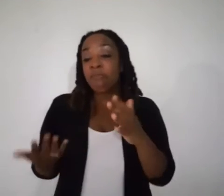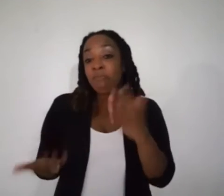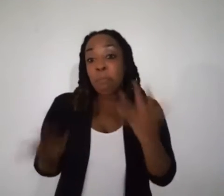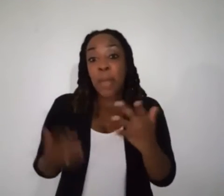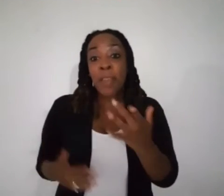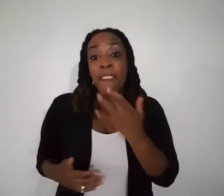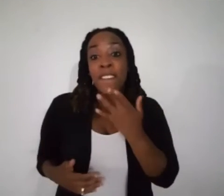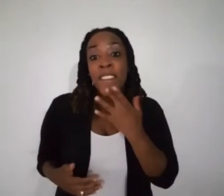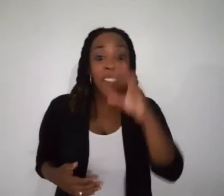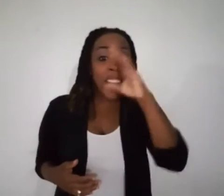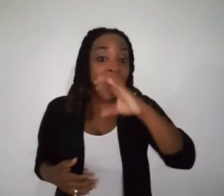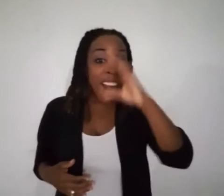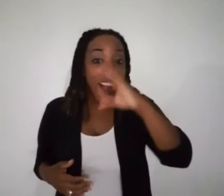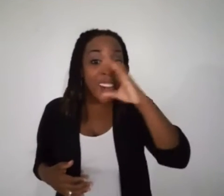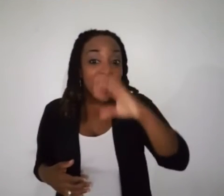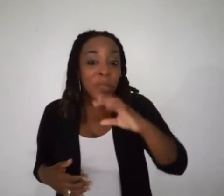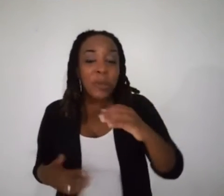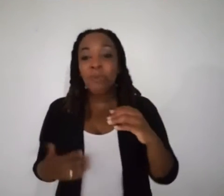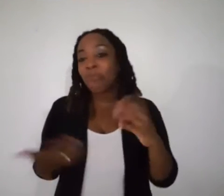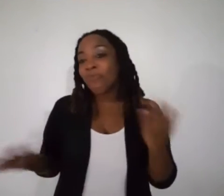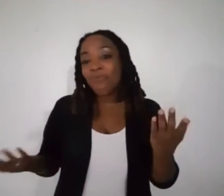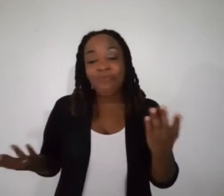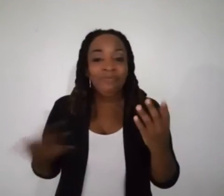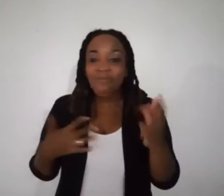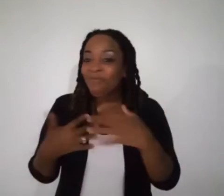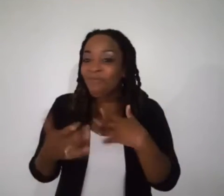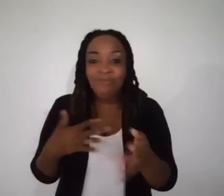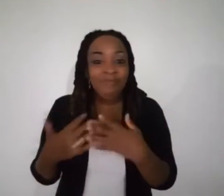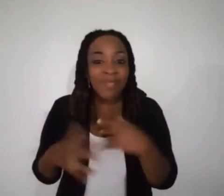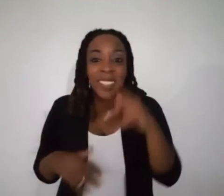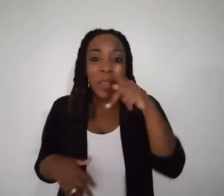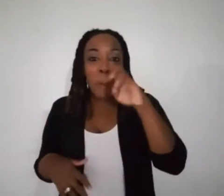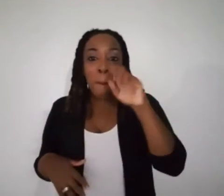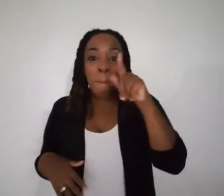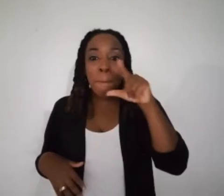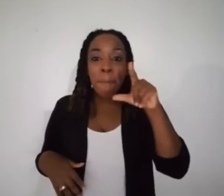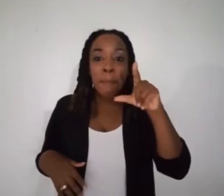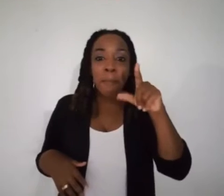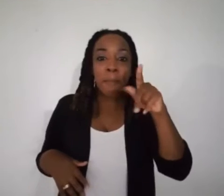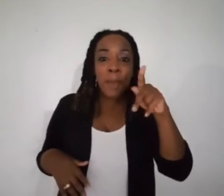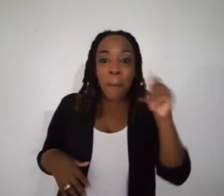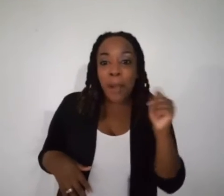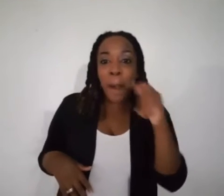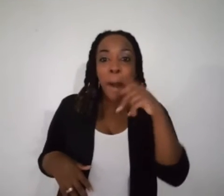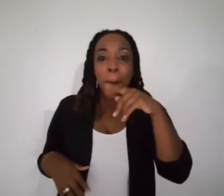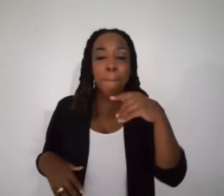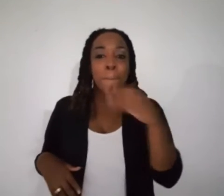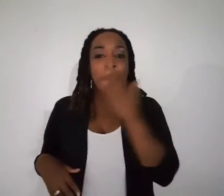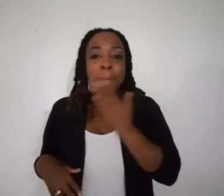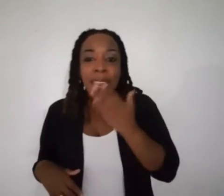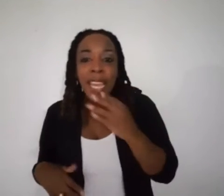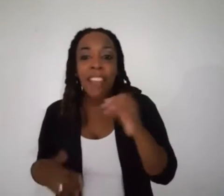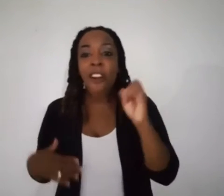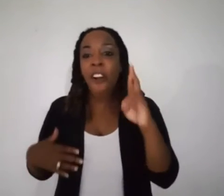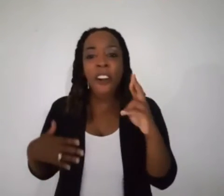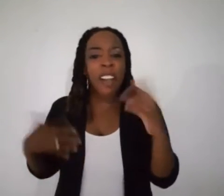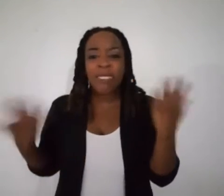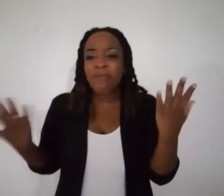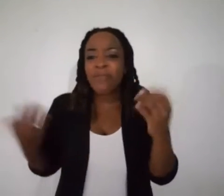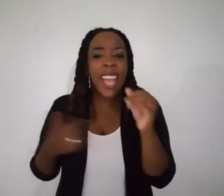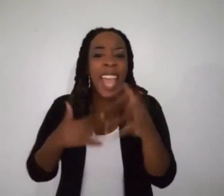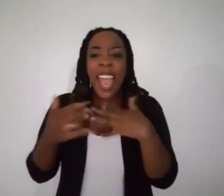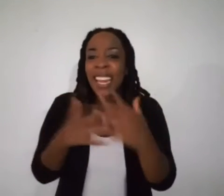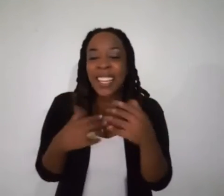it's Paw Patrol, whether it's Peppa Pig, regardless. Make it something fun so that